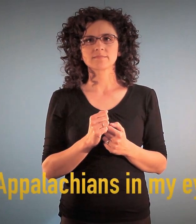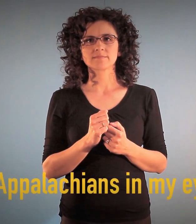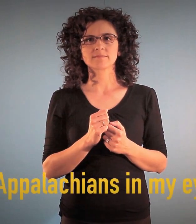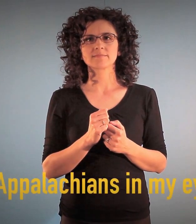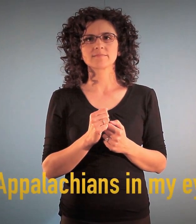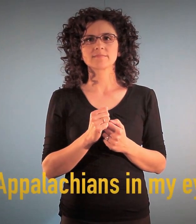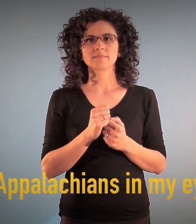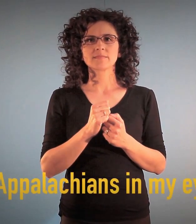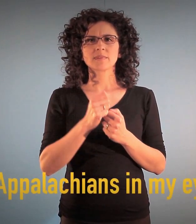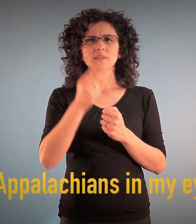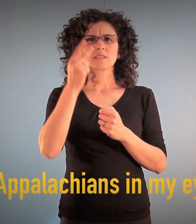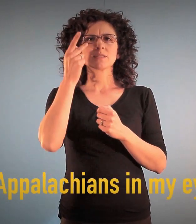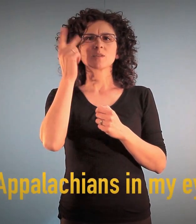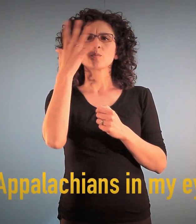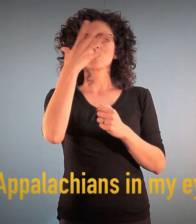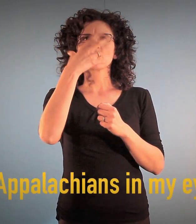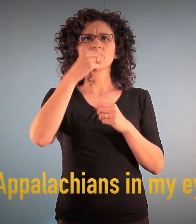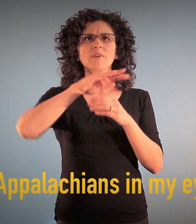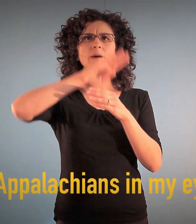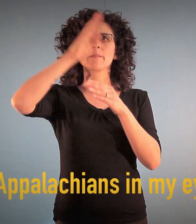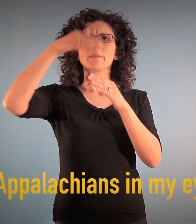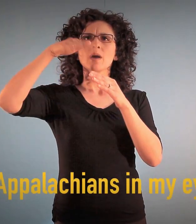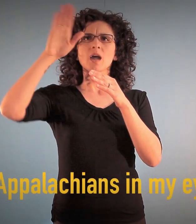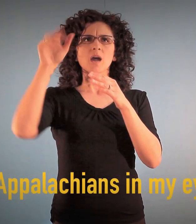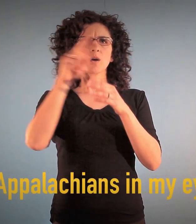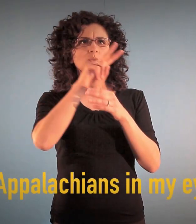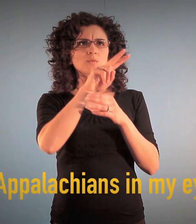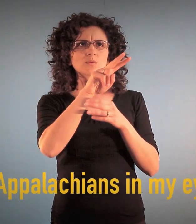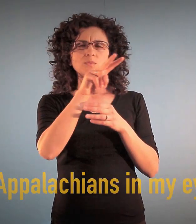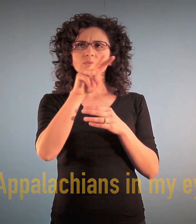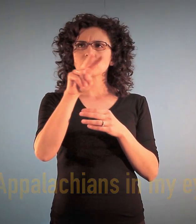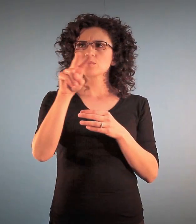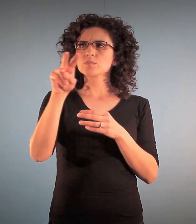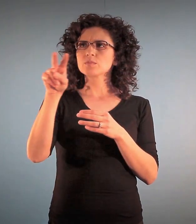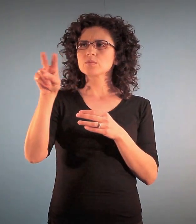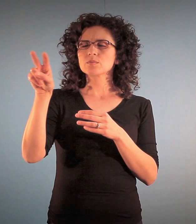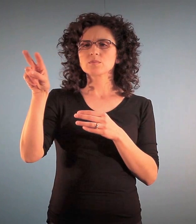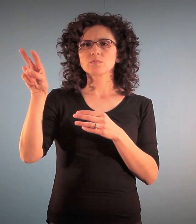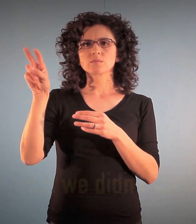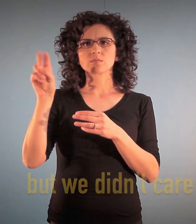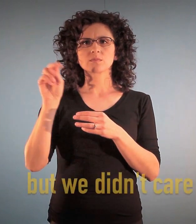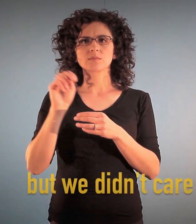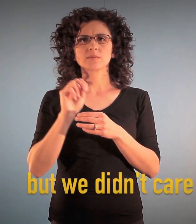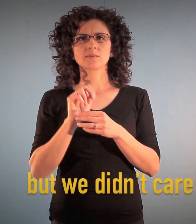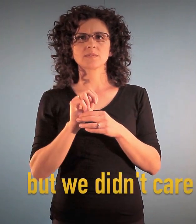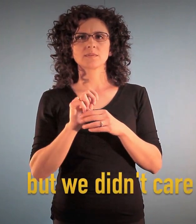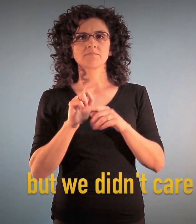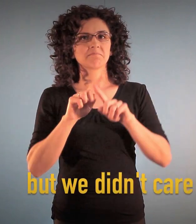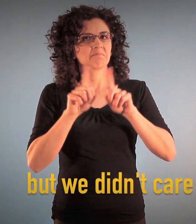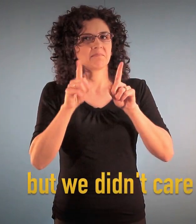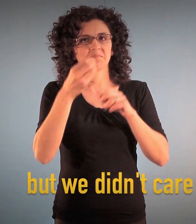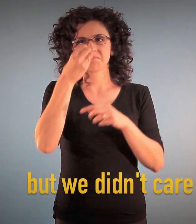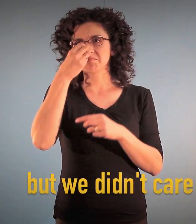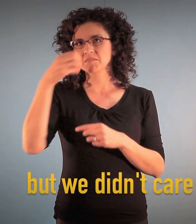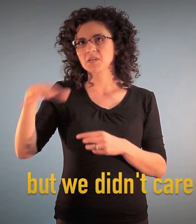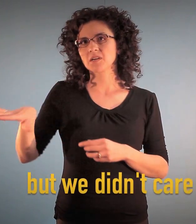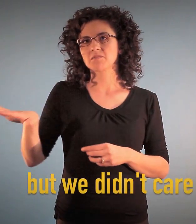Appalachians in my eyes But we didn't care